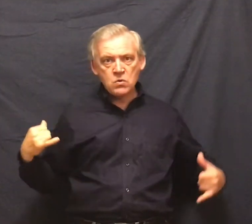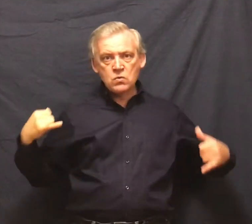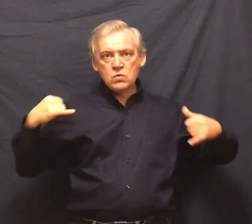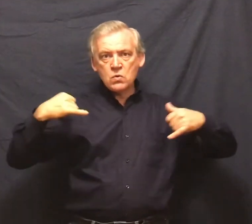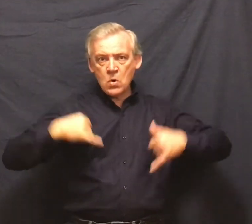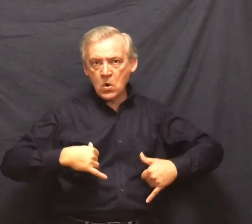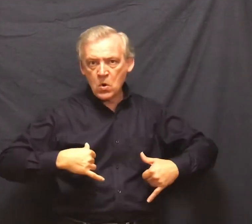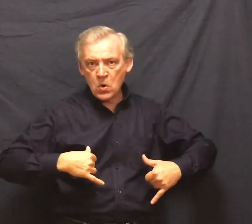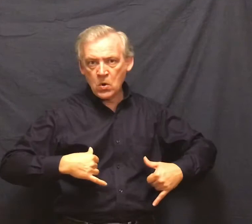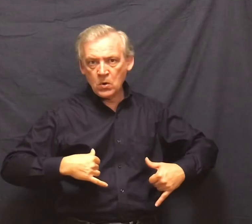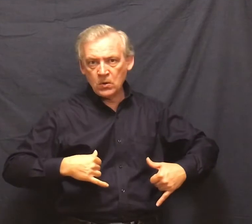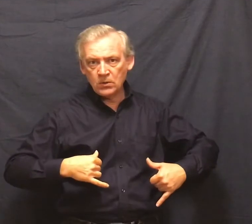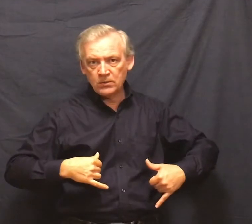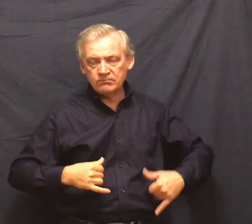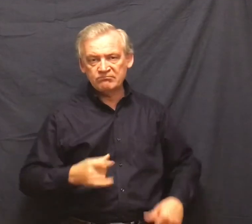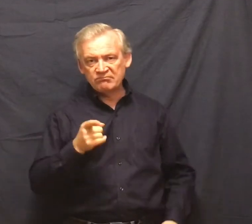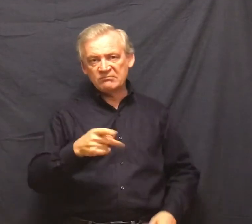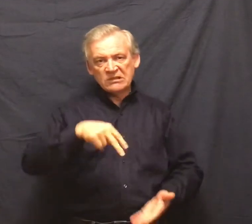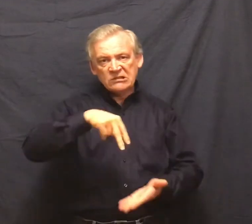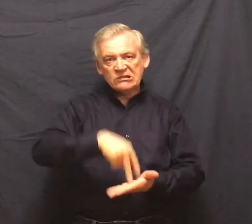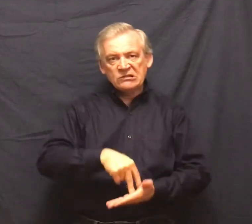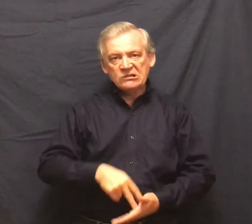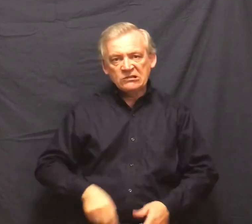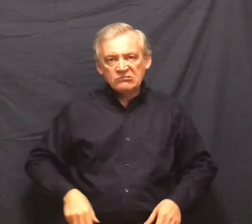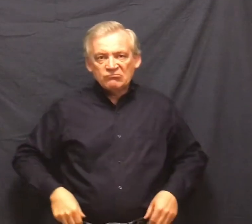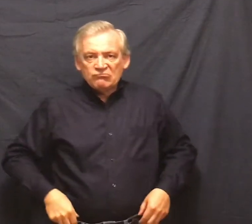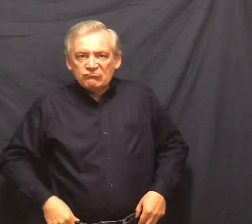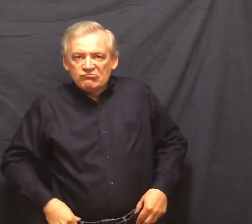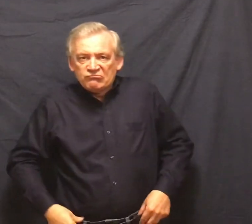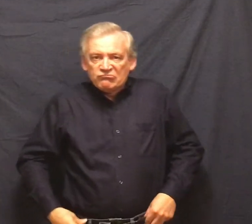His thumbs were stuck in his belt on each side of a square steel buckle.